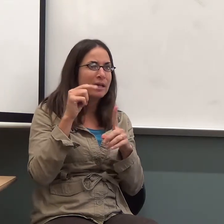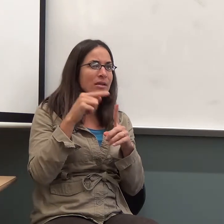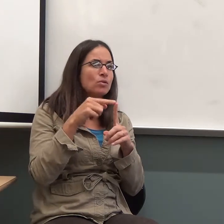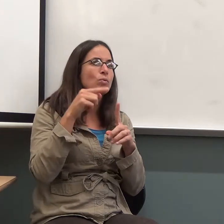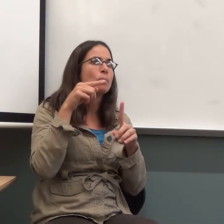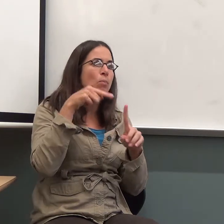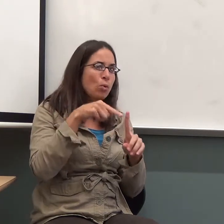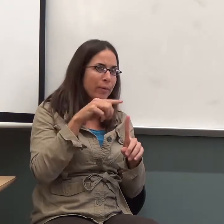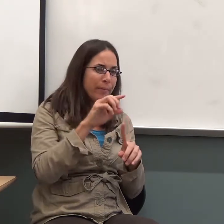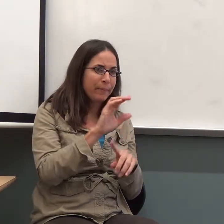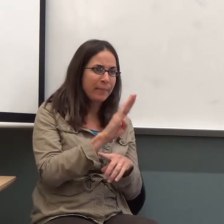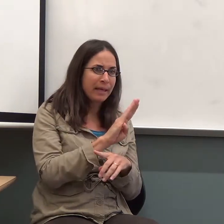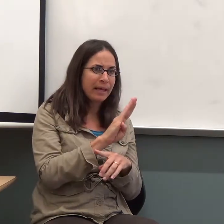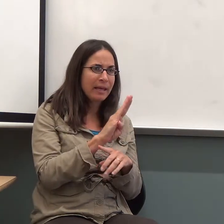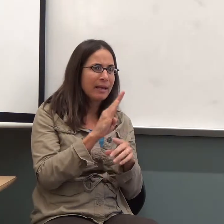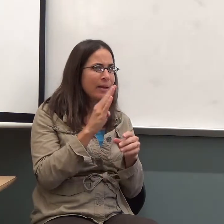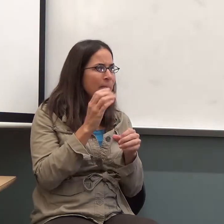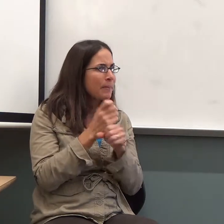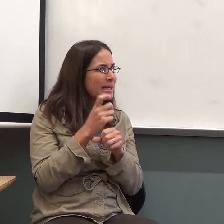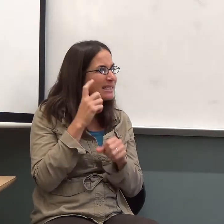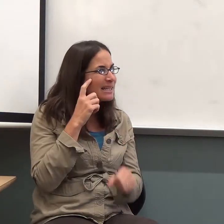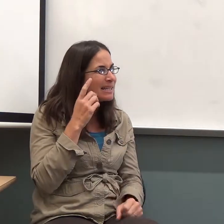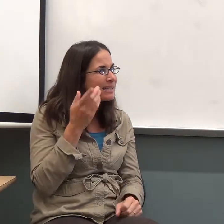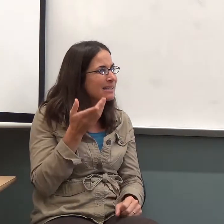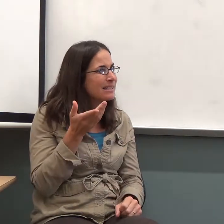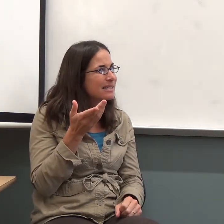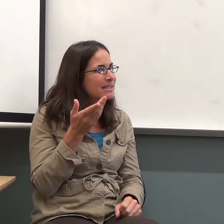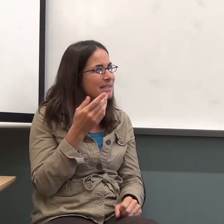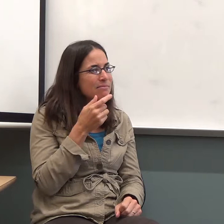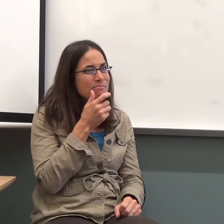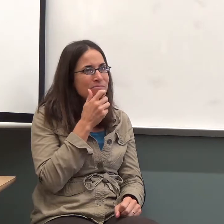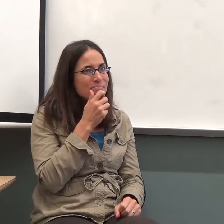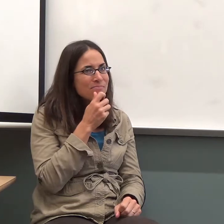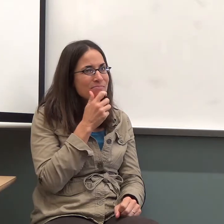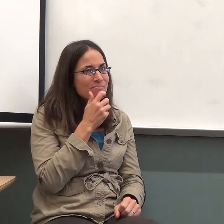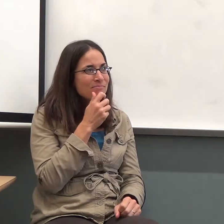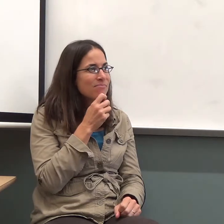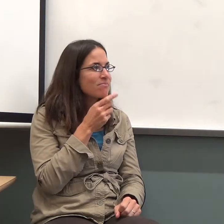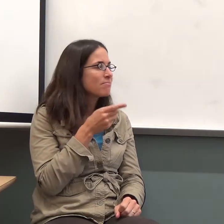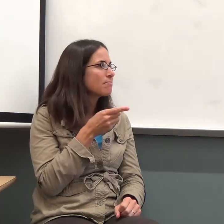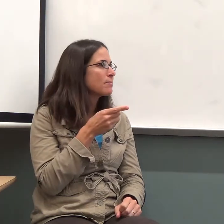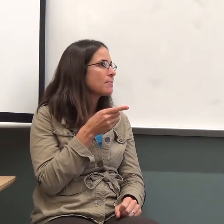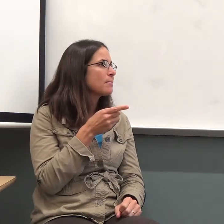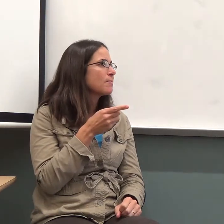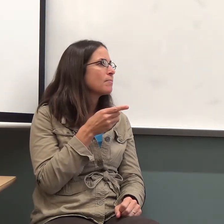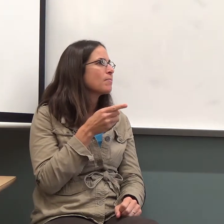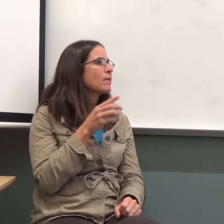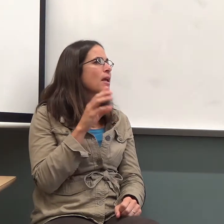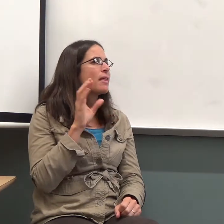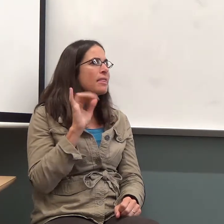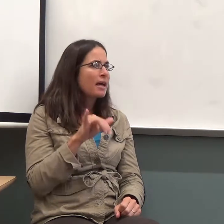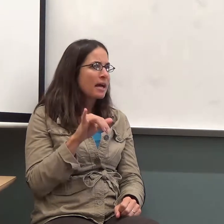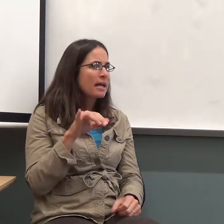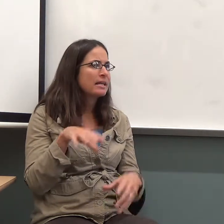make sense? Future car that takes you from, well, that takes you from point A to